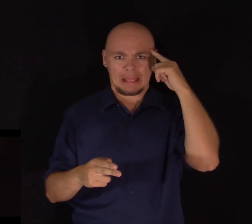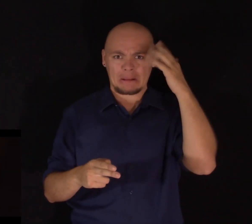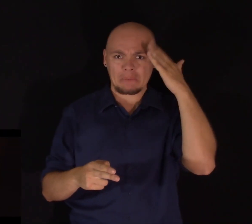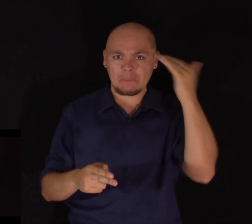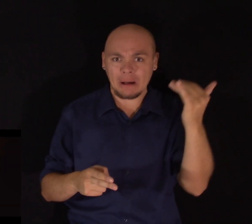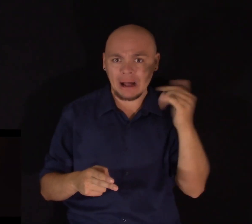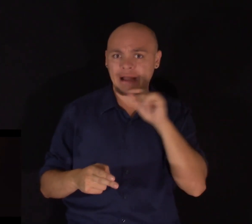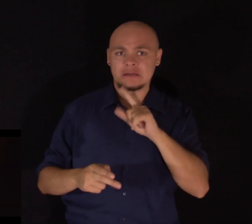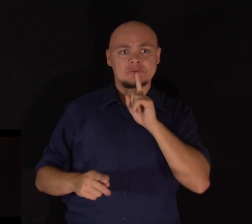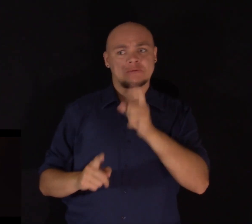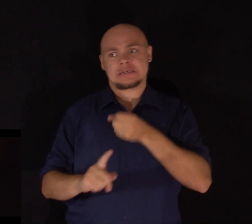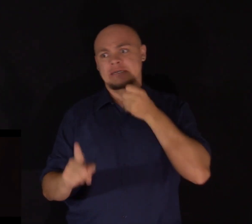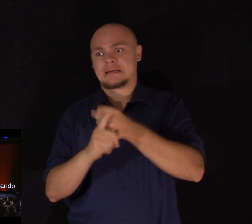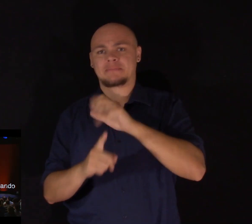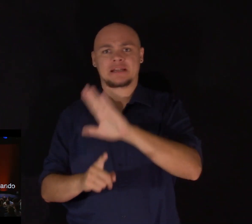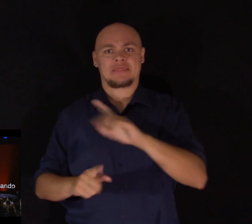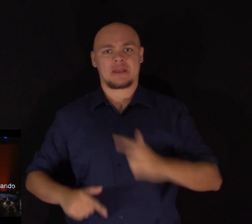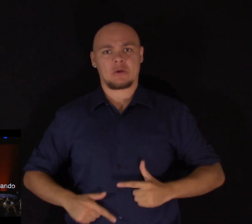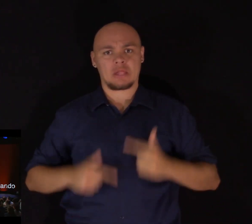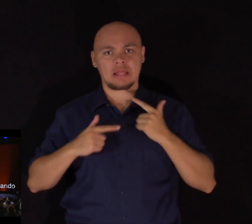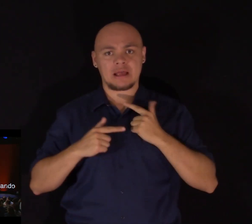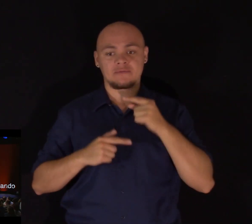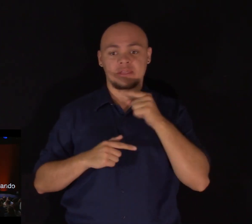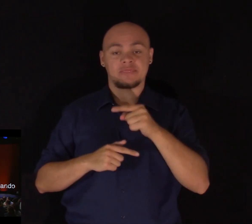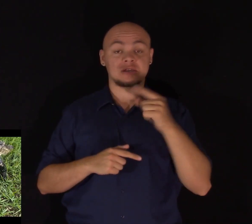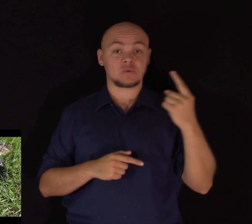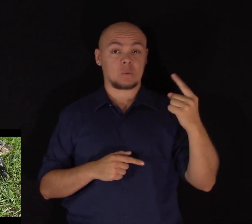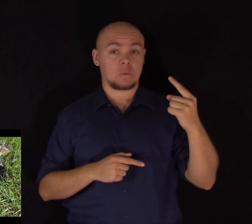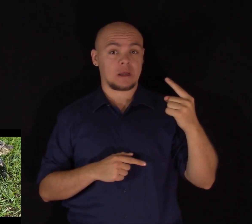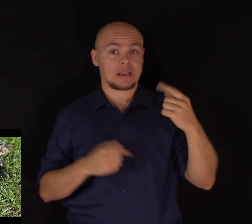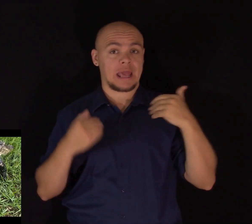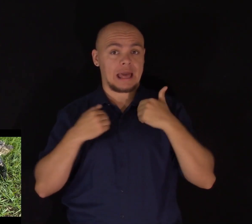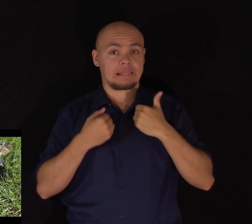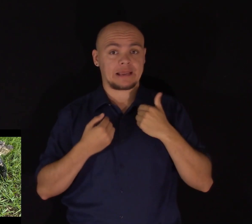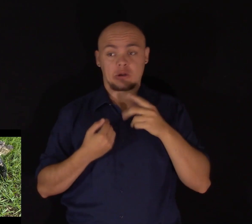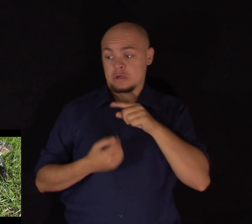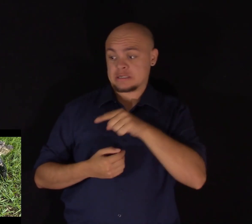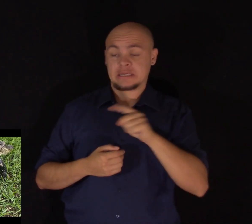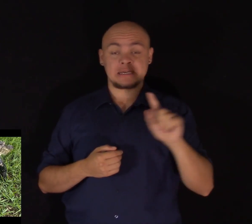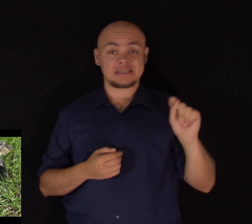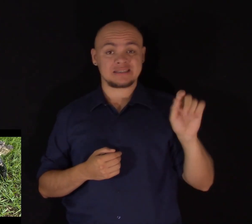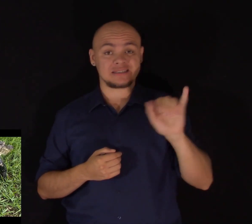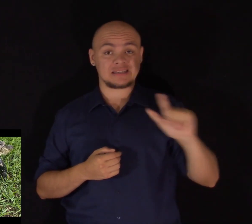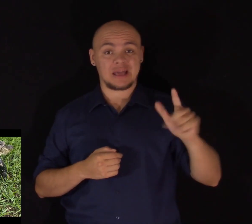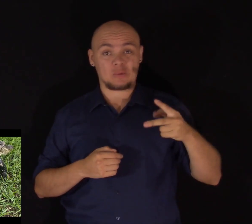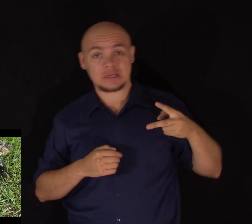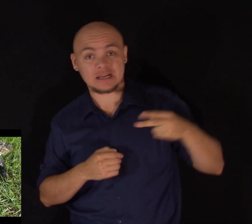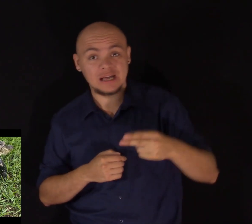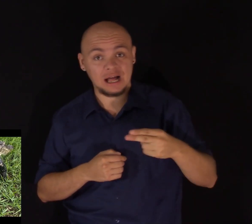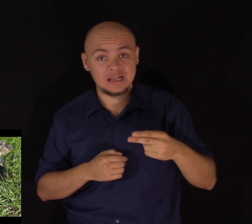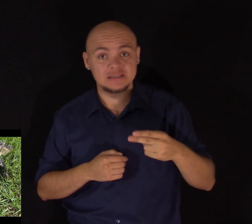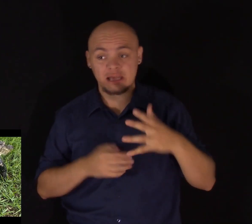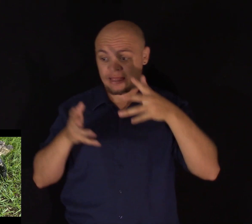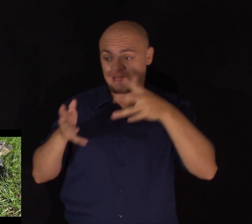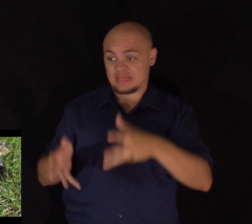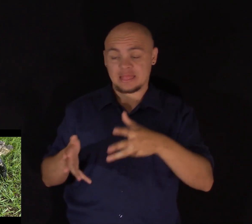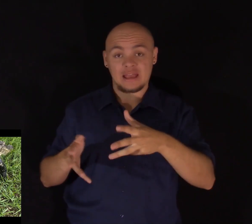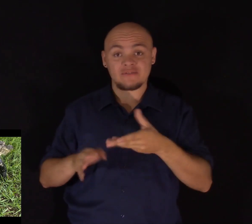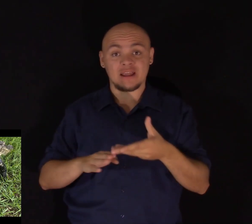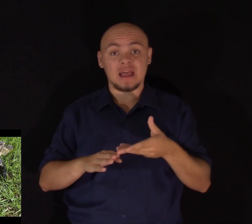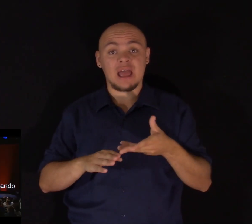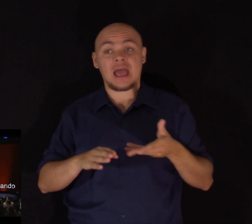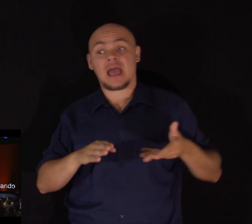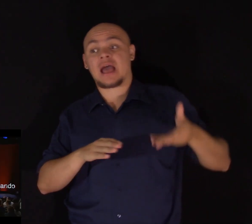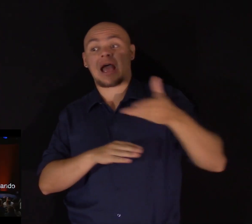real-life consequences. This is a poached alligator whose tail was cut off for food and he was left to die behind a local